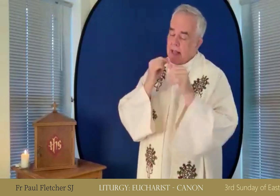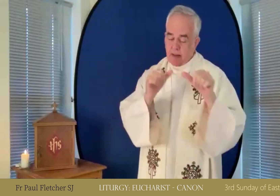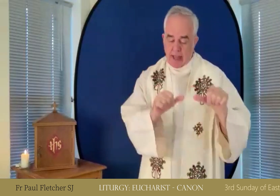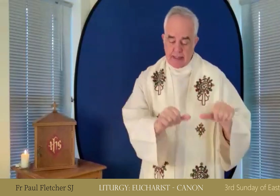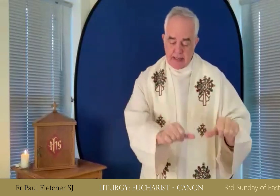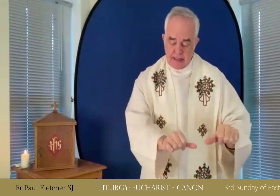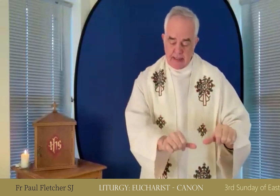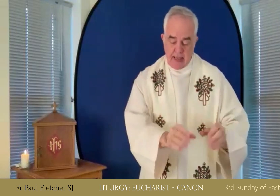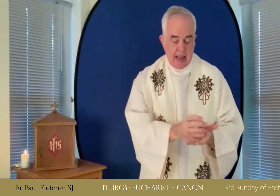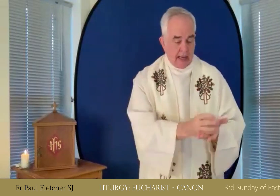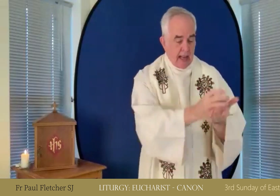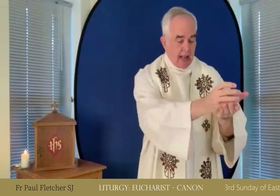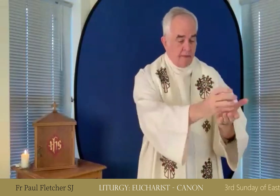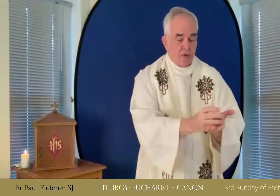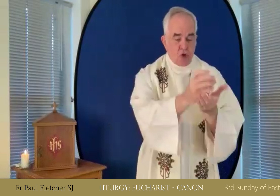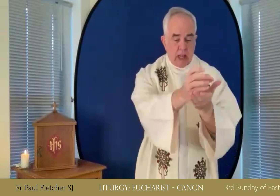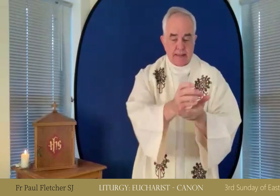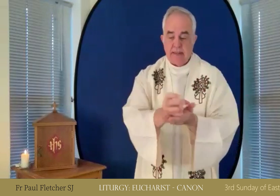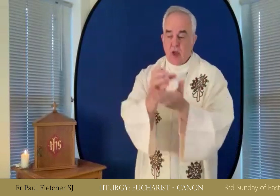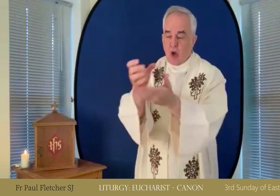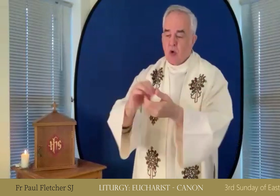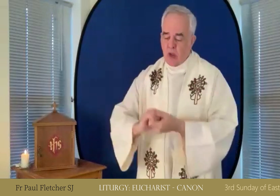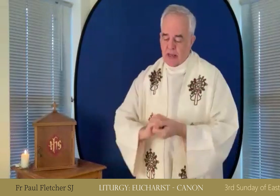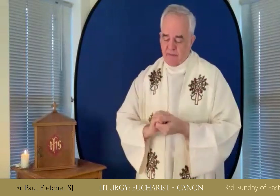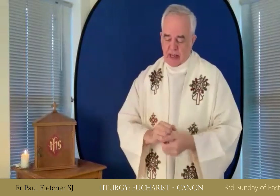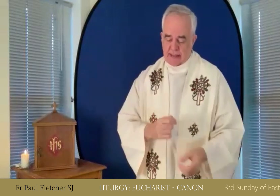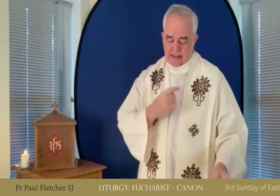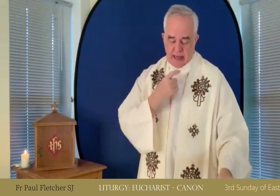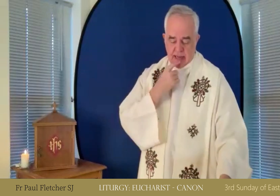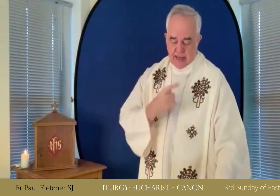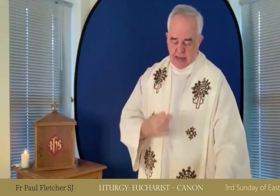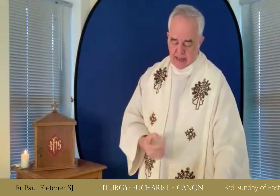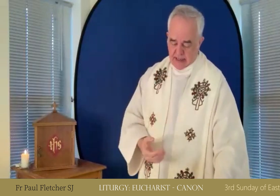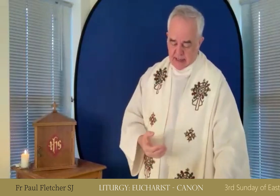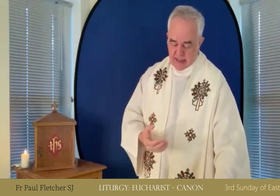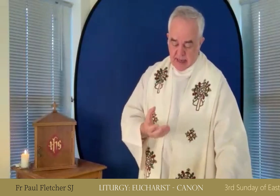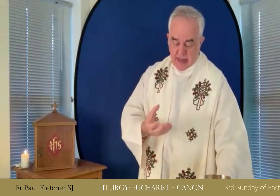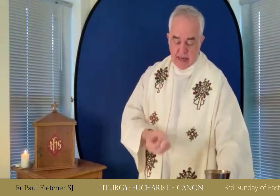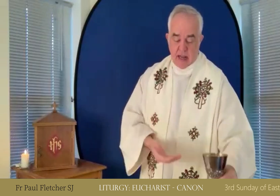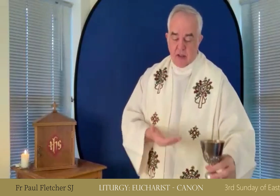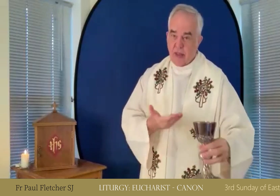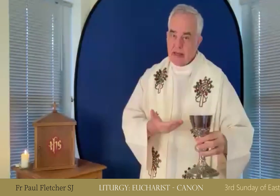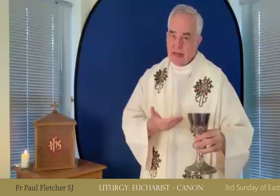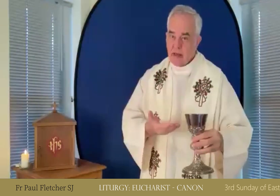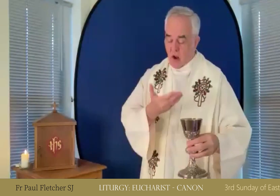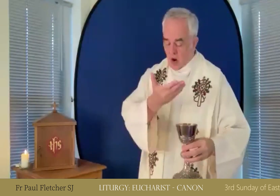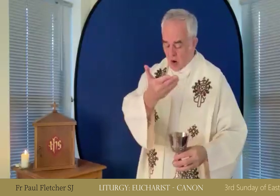the blessing, gave the chalice to his friend, saying, take this,